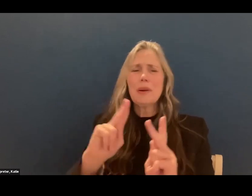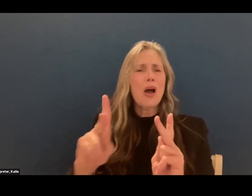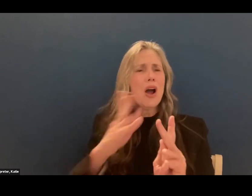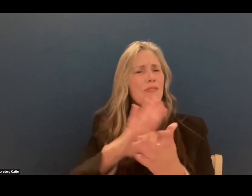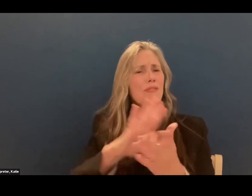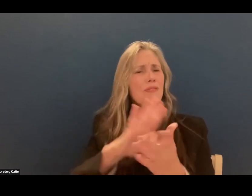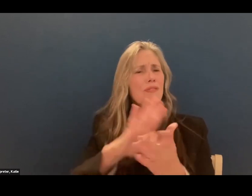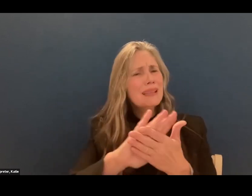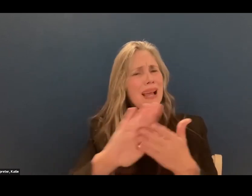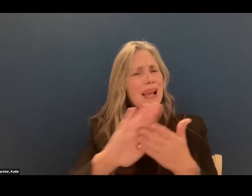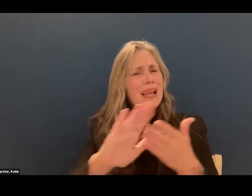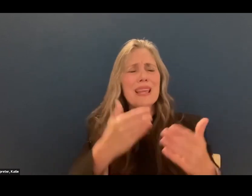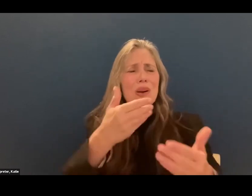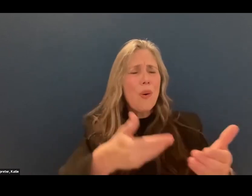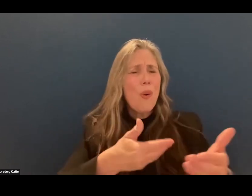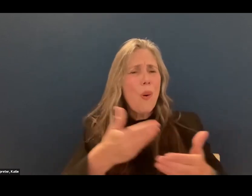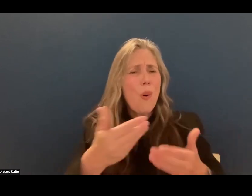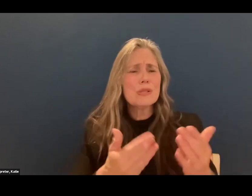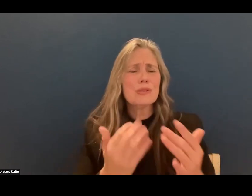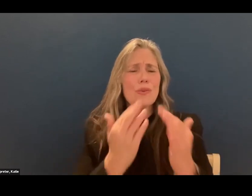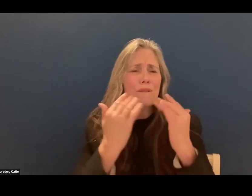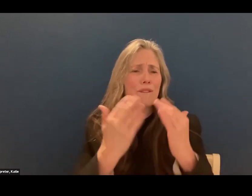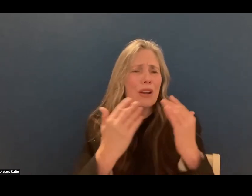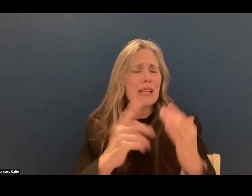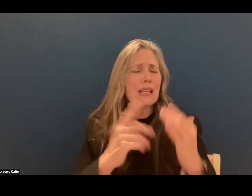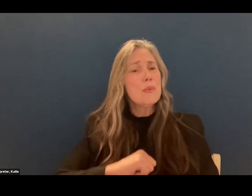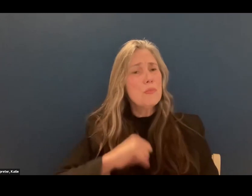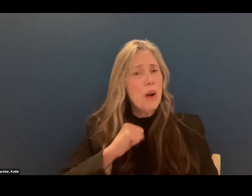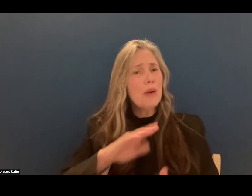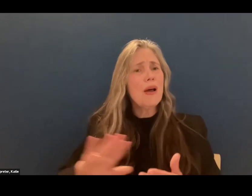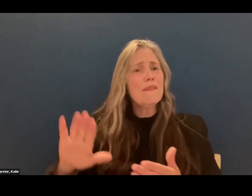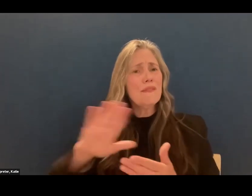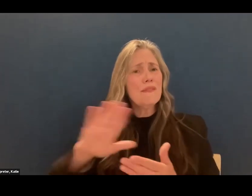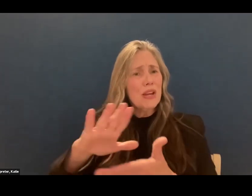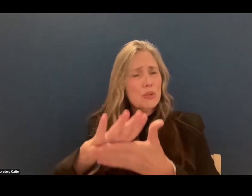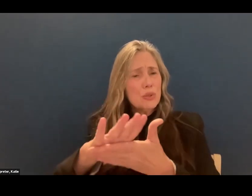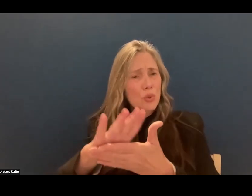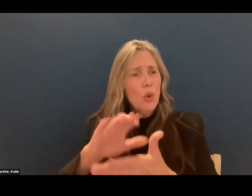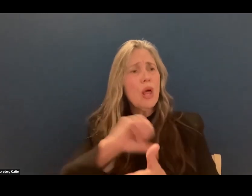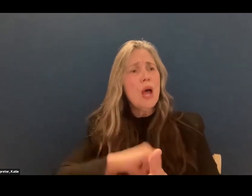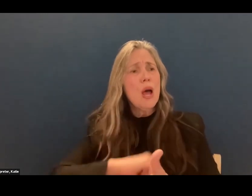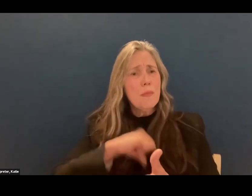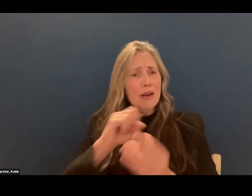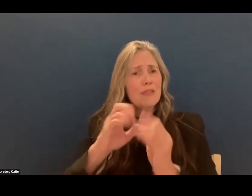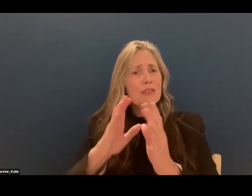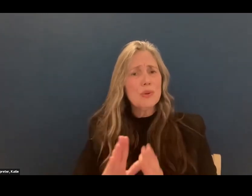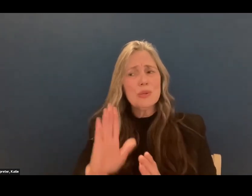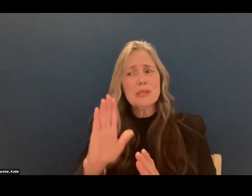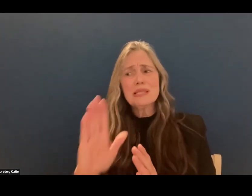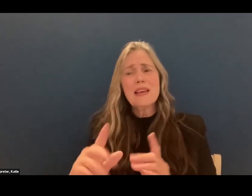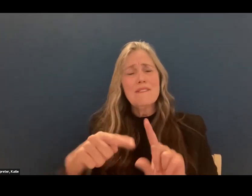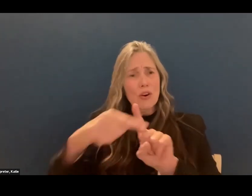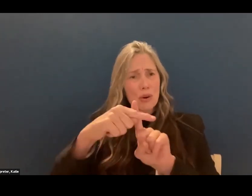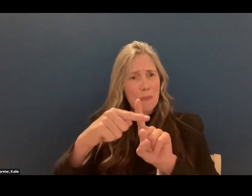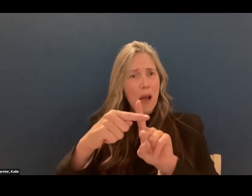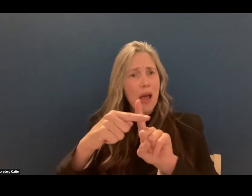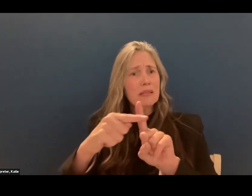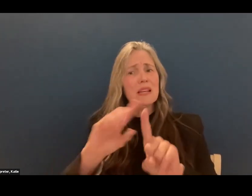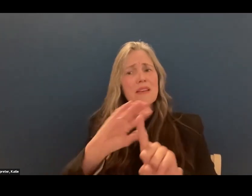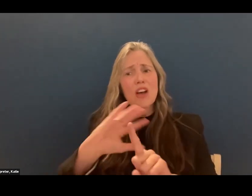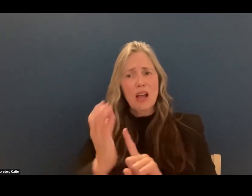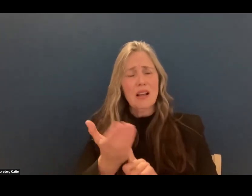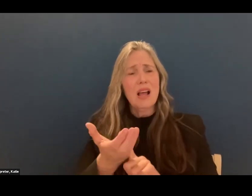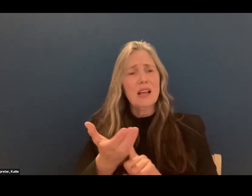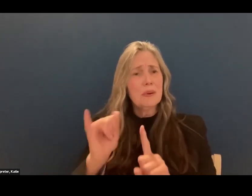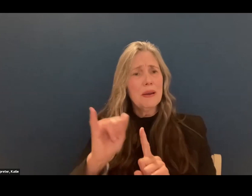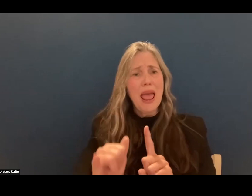their schools and their work. In each case, the student culture and climate of the schools appeared to be highly positive. With the custodians here, I